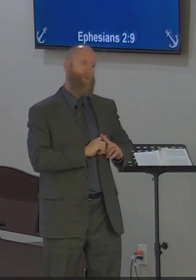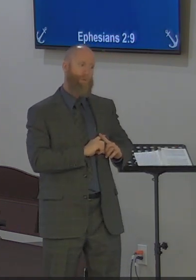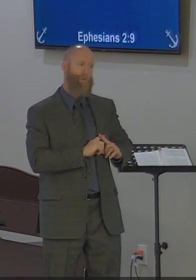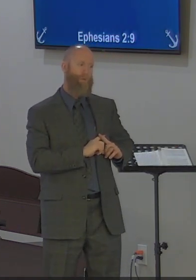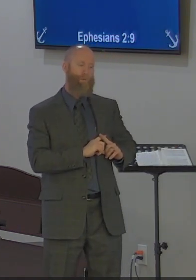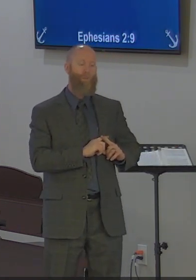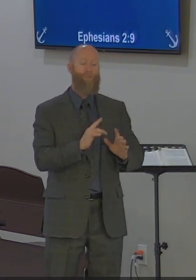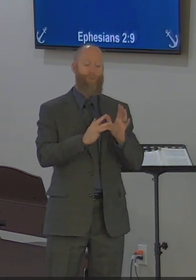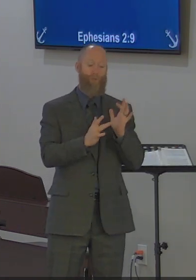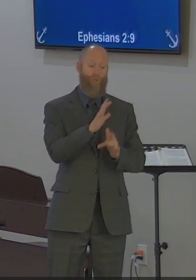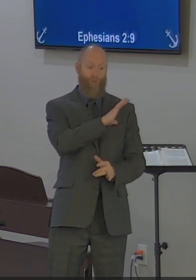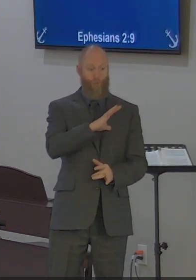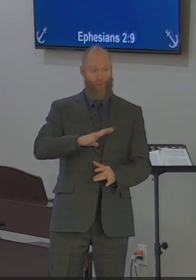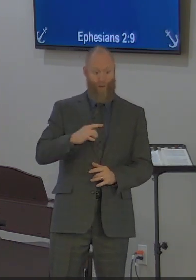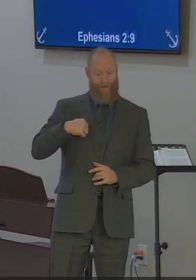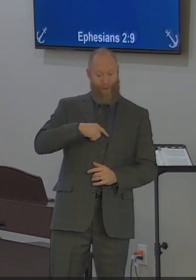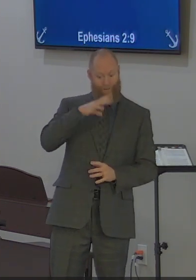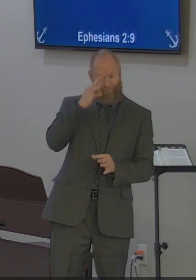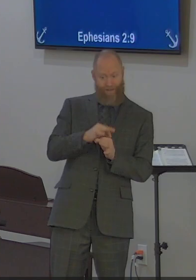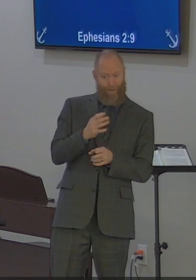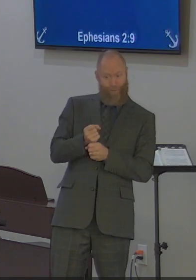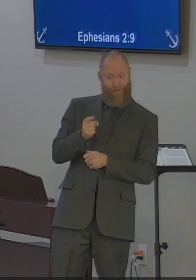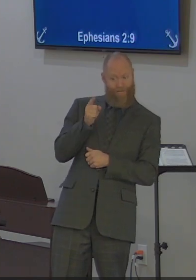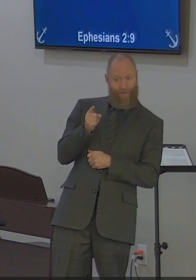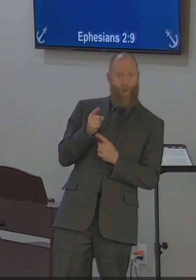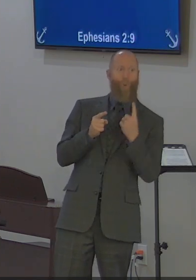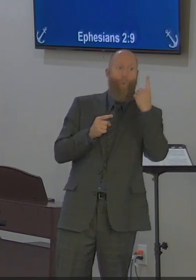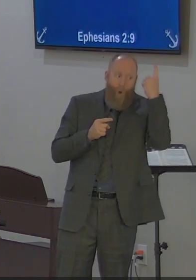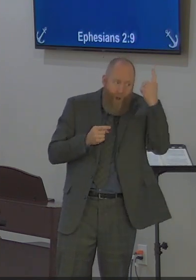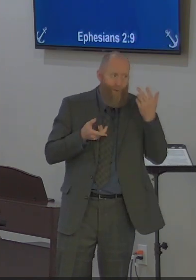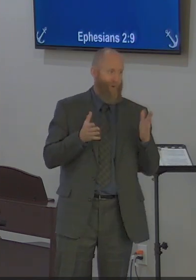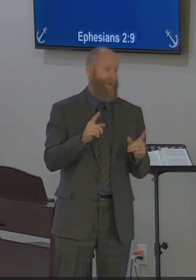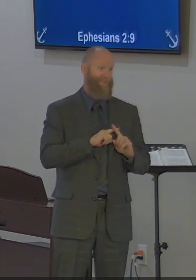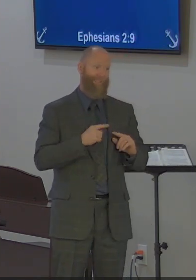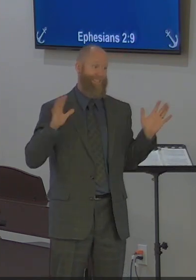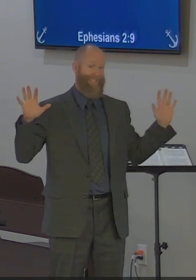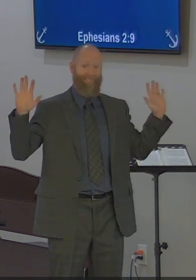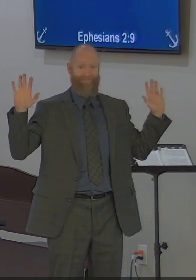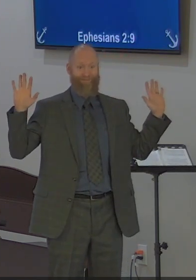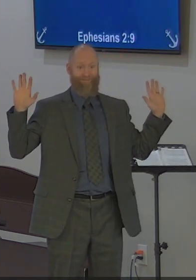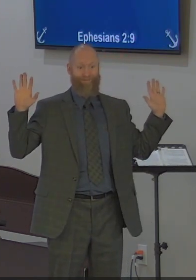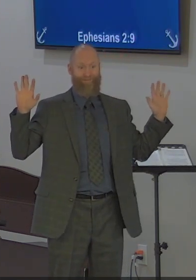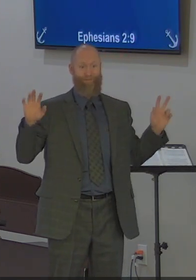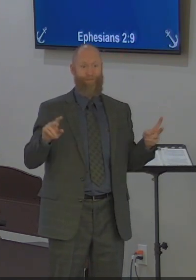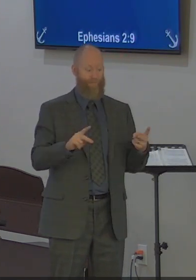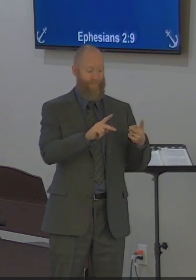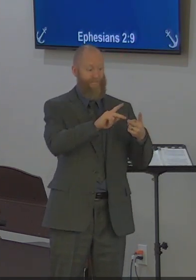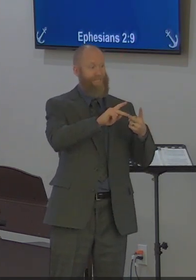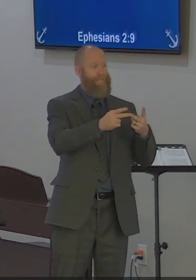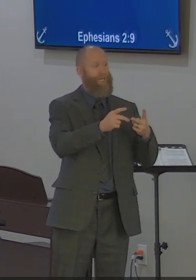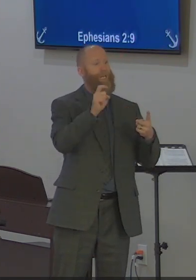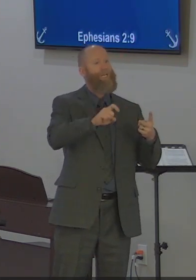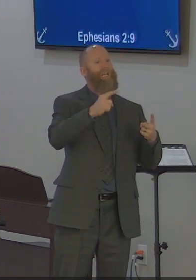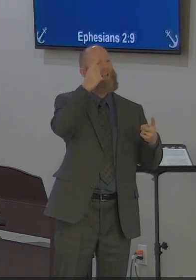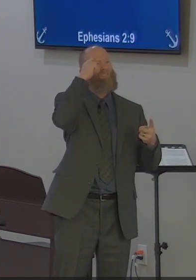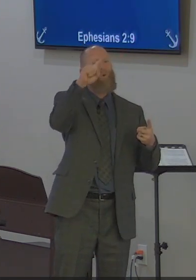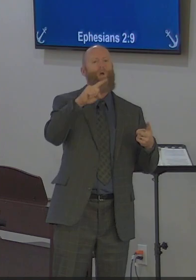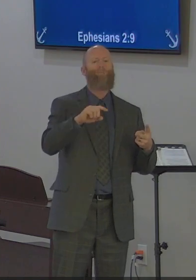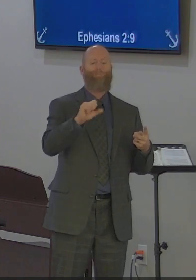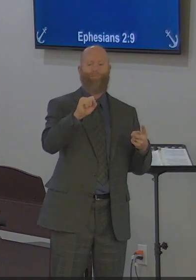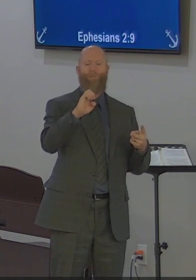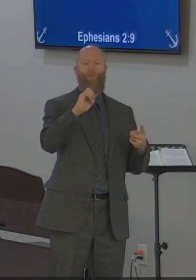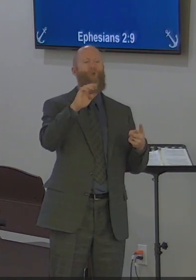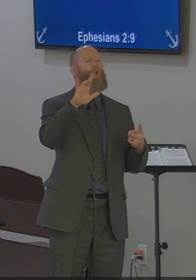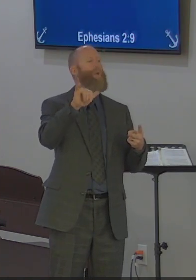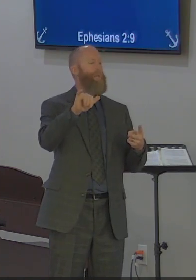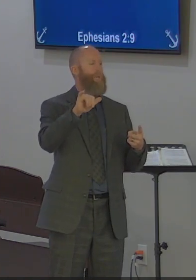That is the only way that you can be saved. Secondly, you need faith for security. Ephesians